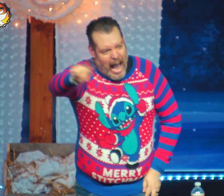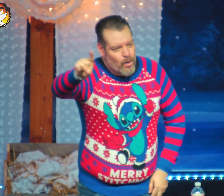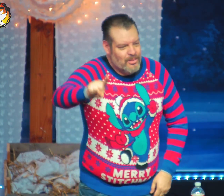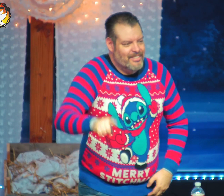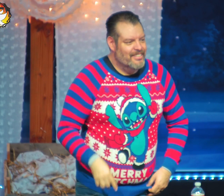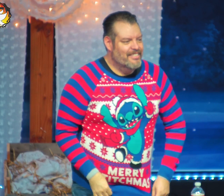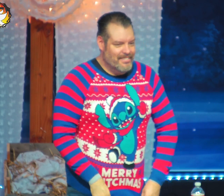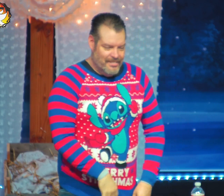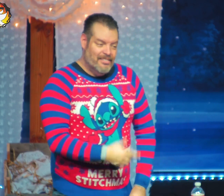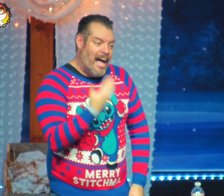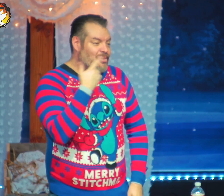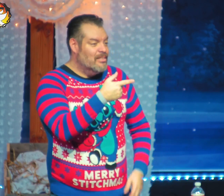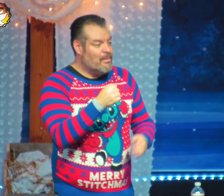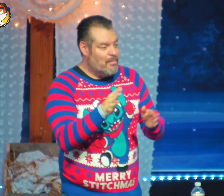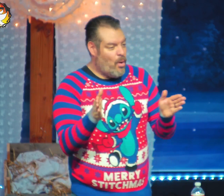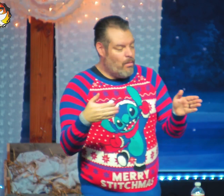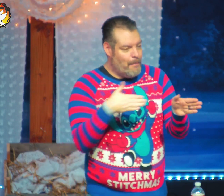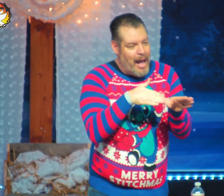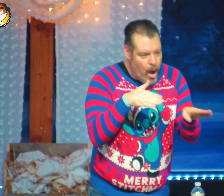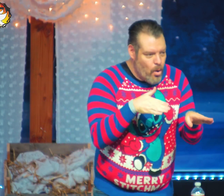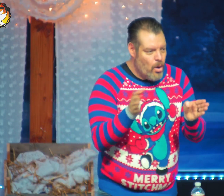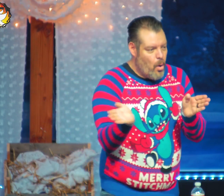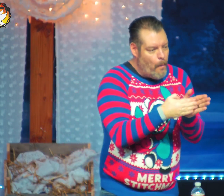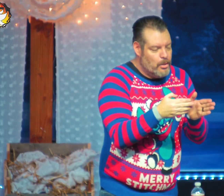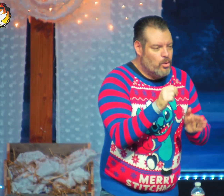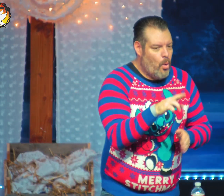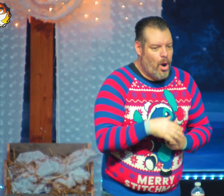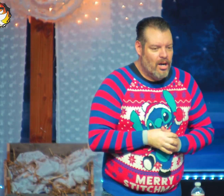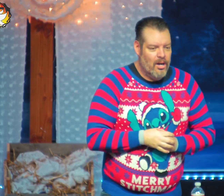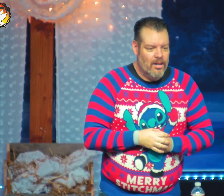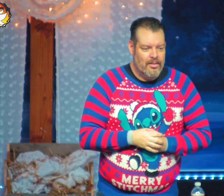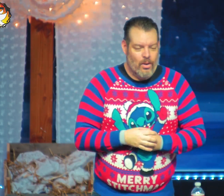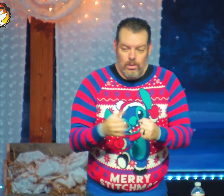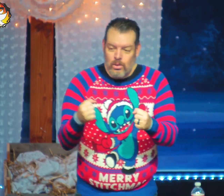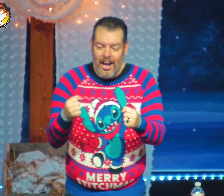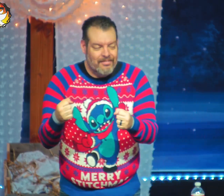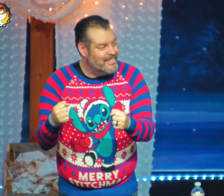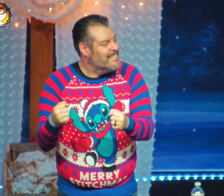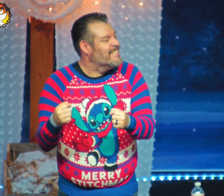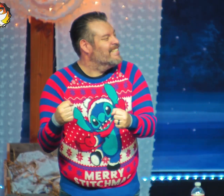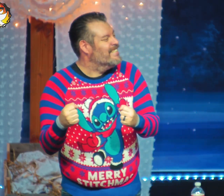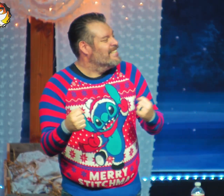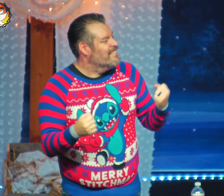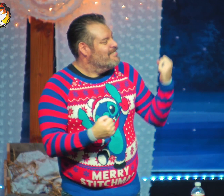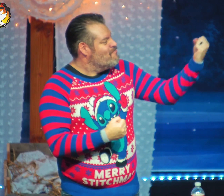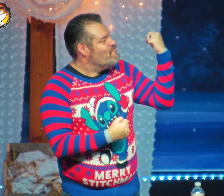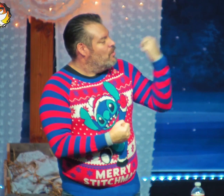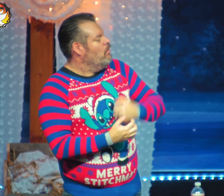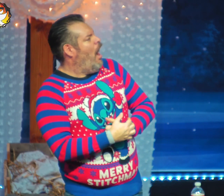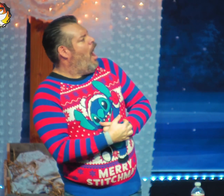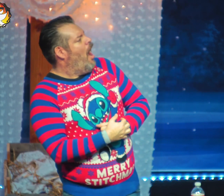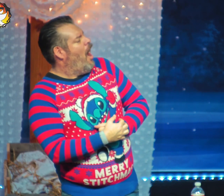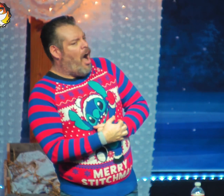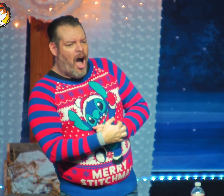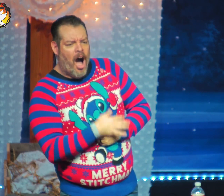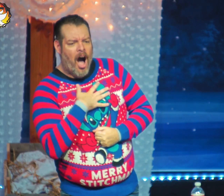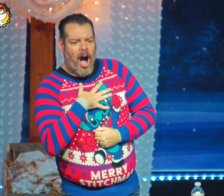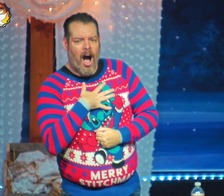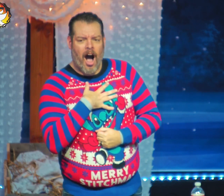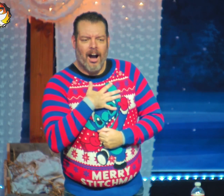sin. One time he did flip the table, but the point was to say, whoa, and take a stand